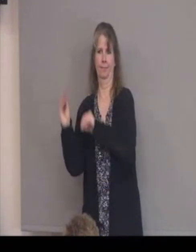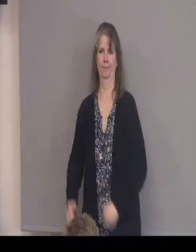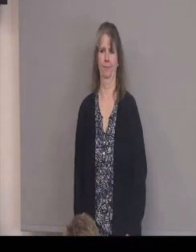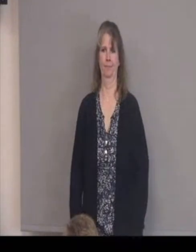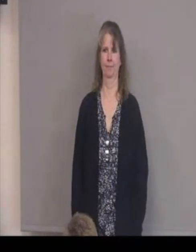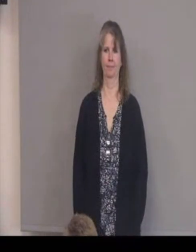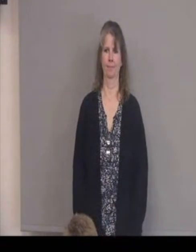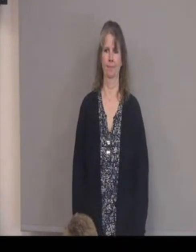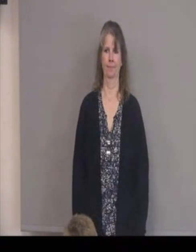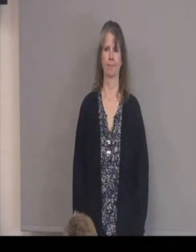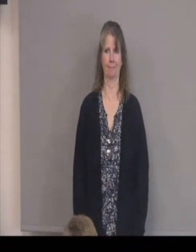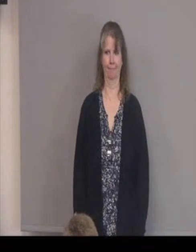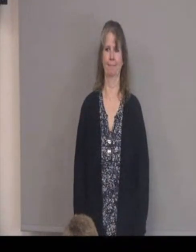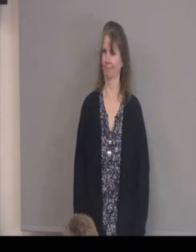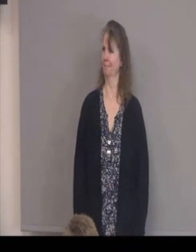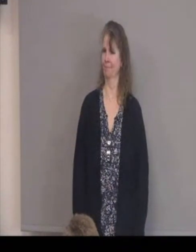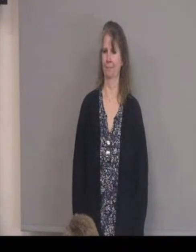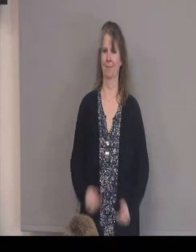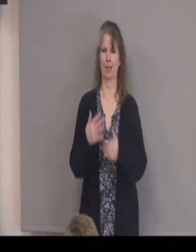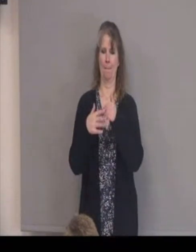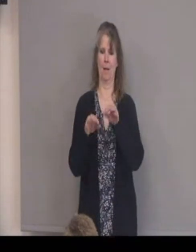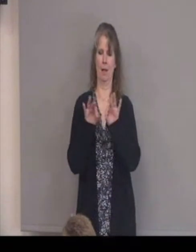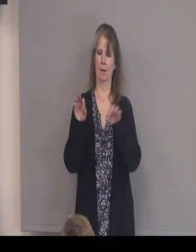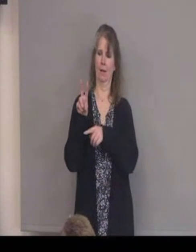And that allows to see the blood flow.